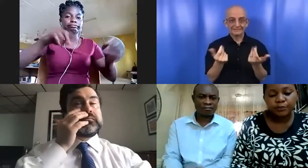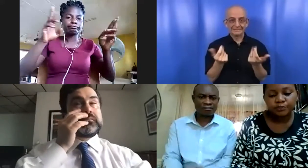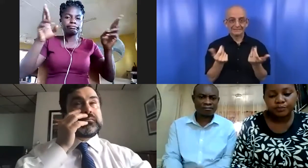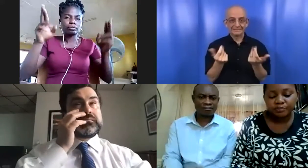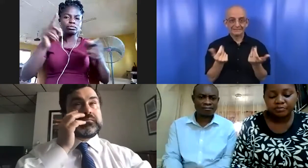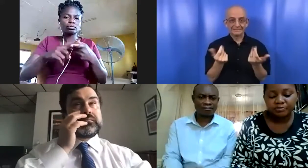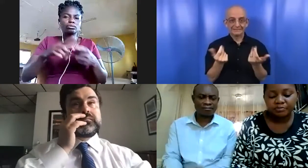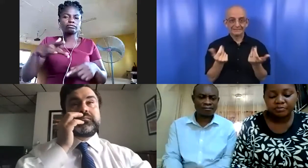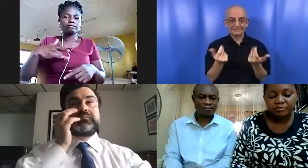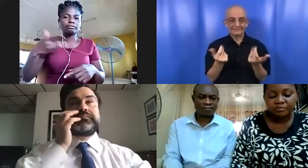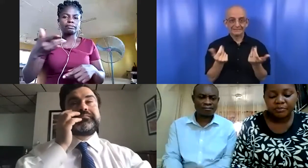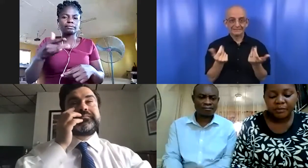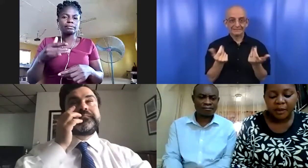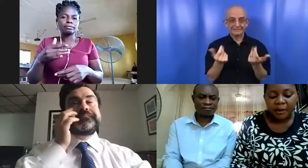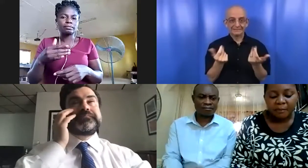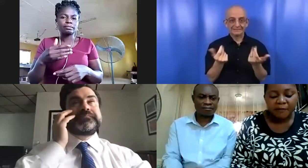role.